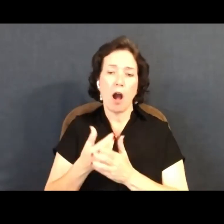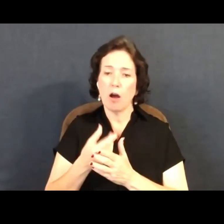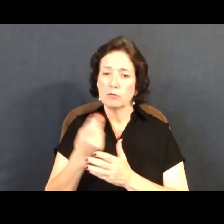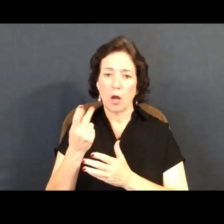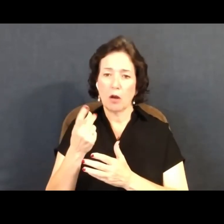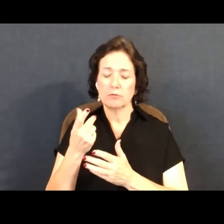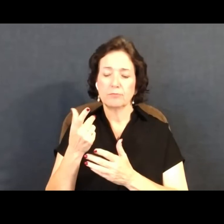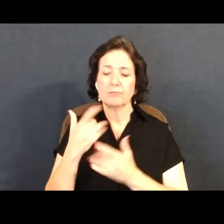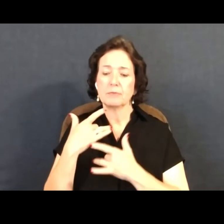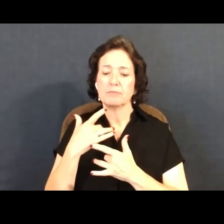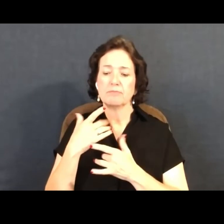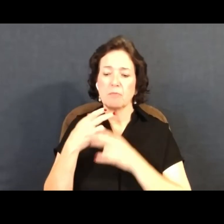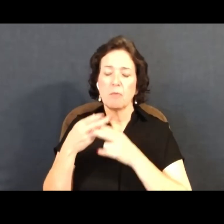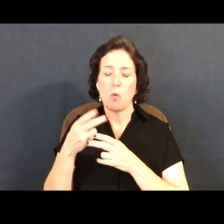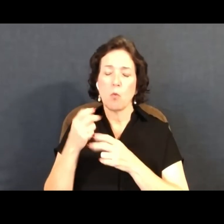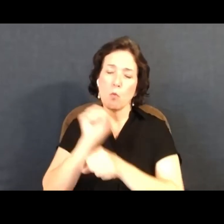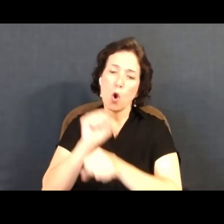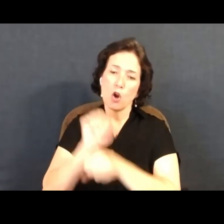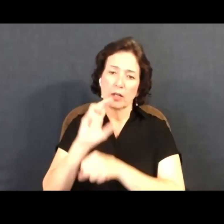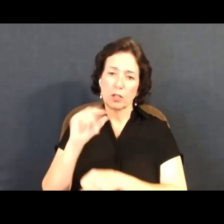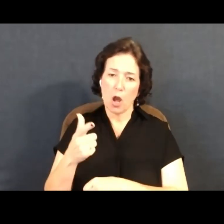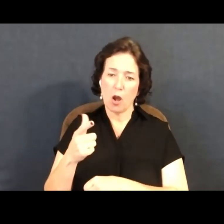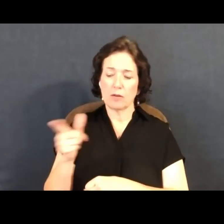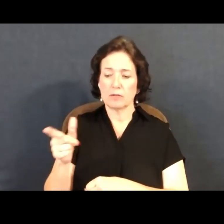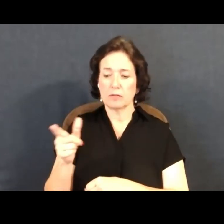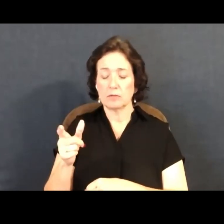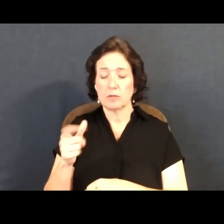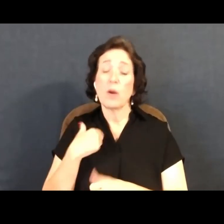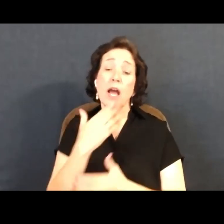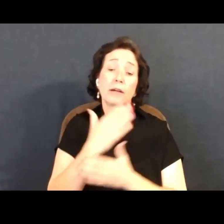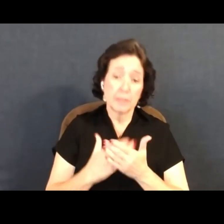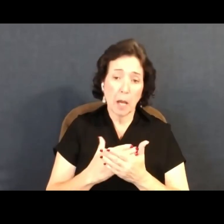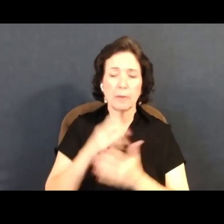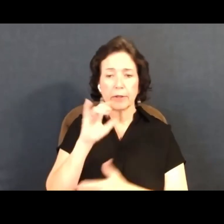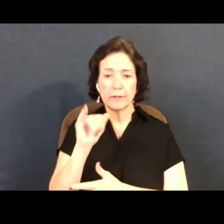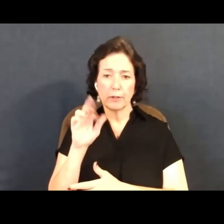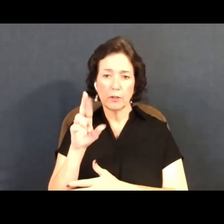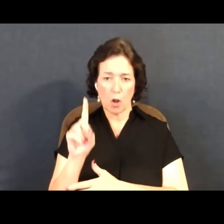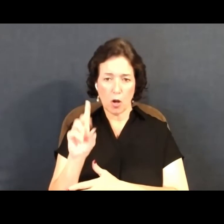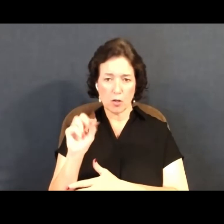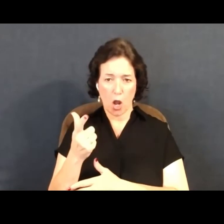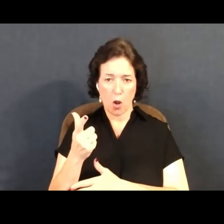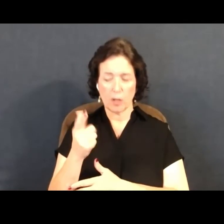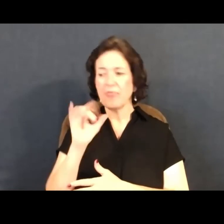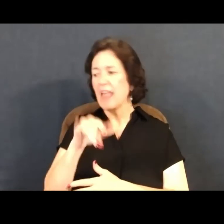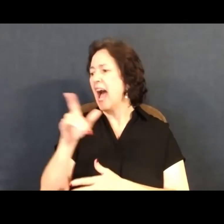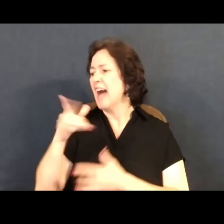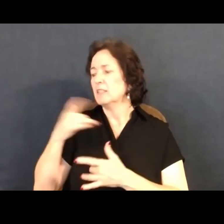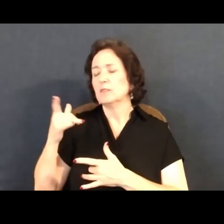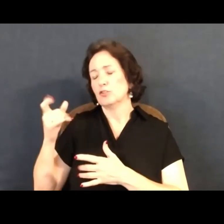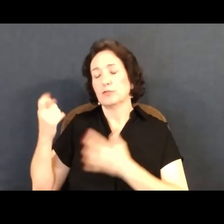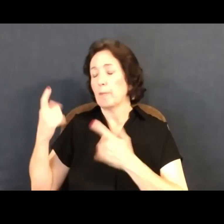dogs. And we had some yard dogs. Now, a yard dog is one of those dogs that just shows up one